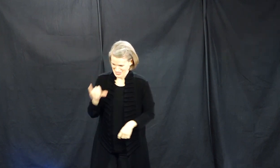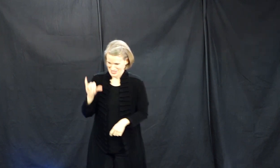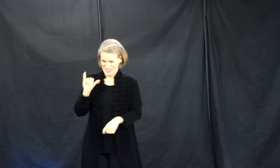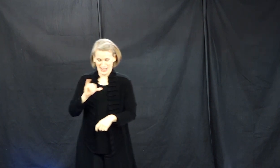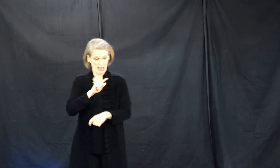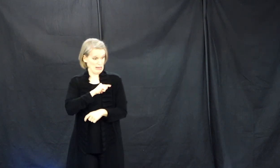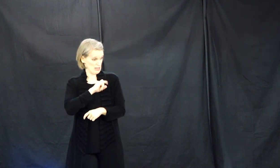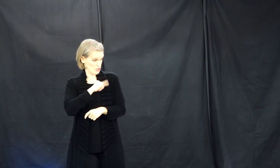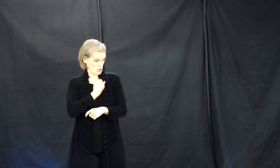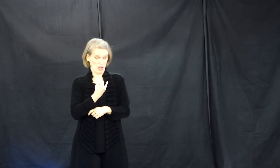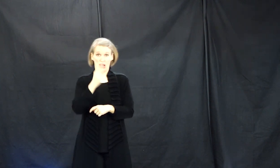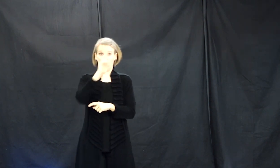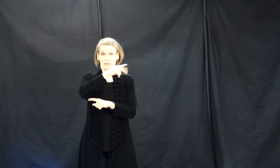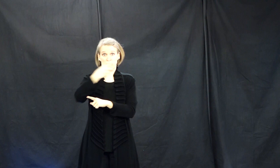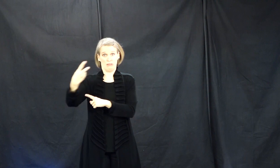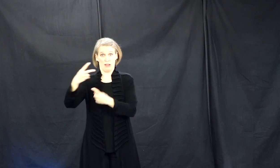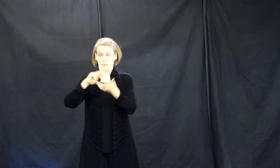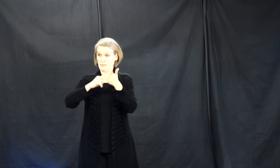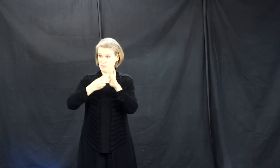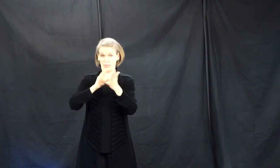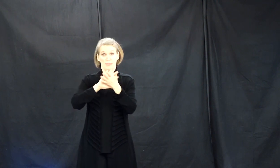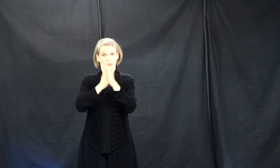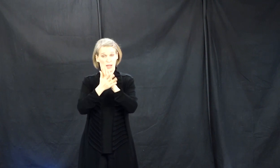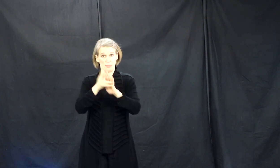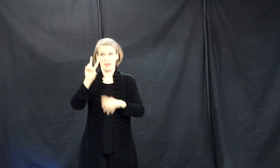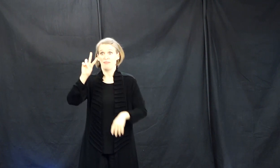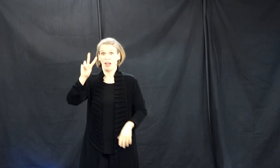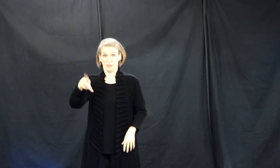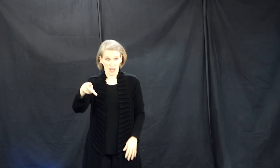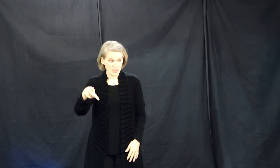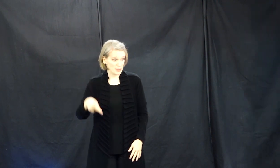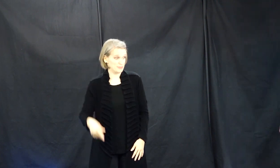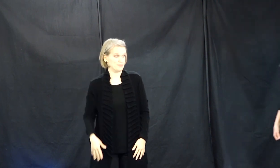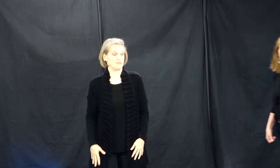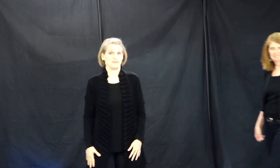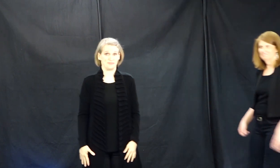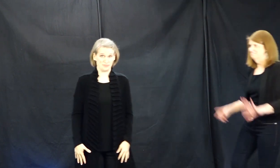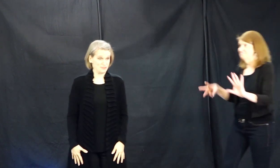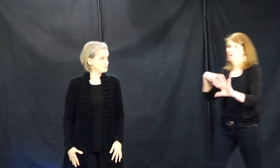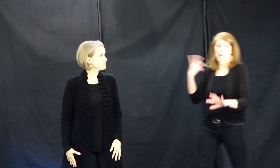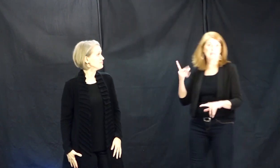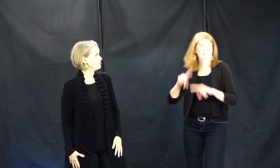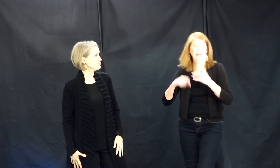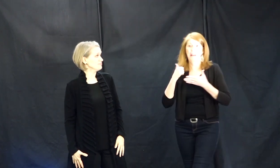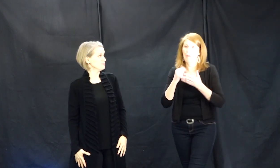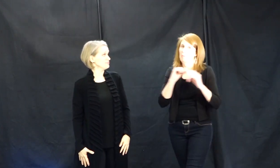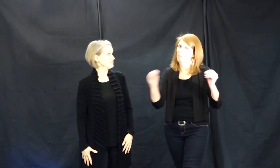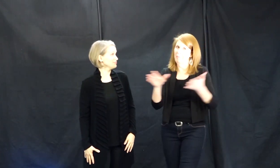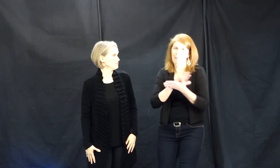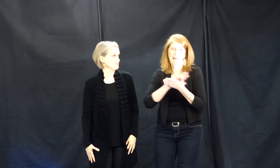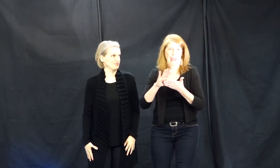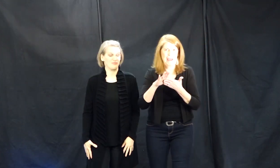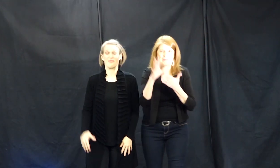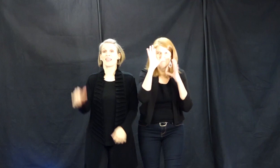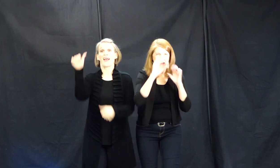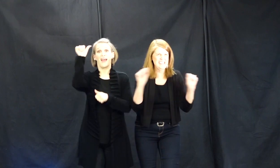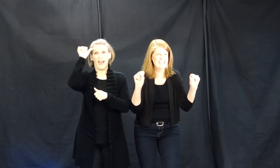the runner-up, which makes him the vice president. Washington can't help you now, no more Mr. Nice President. Adams fires